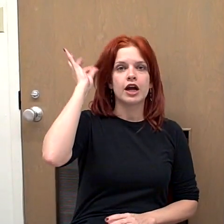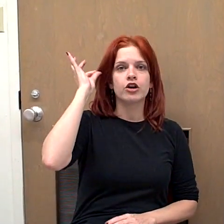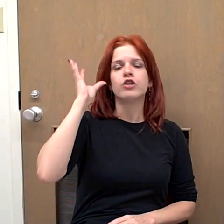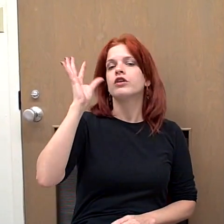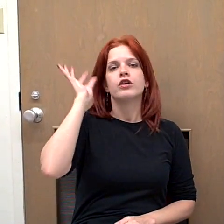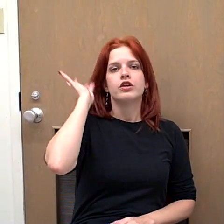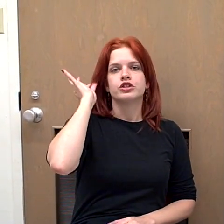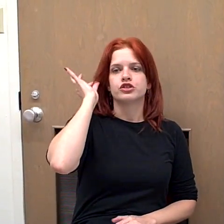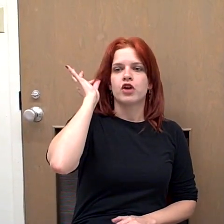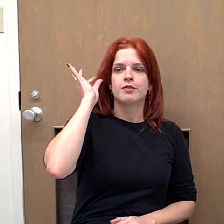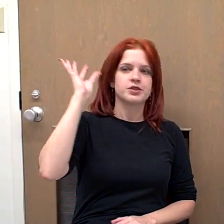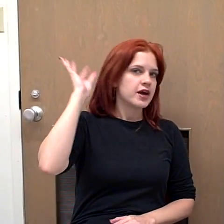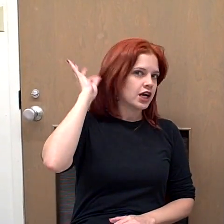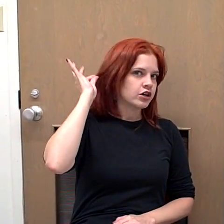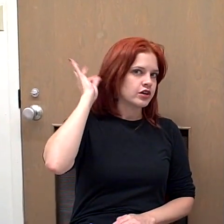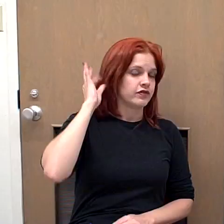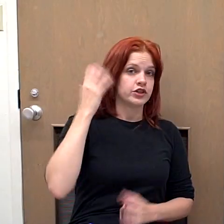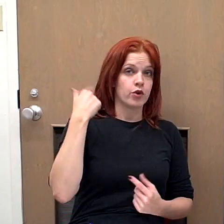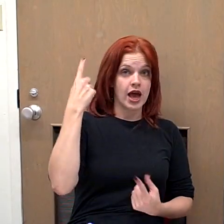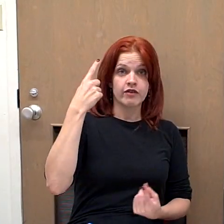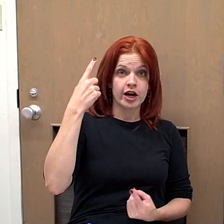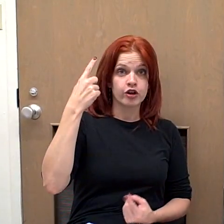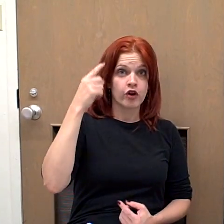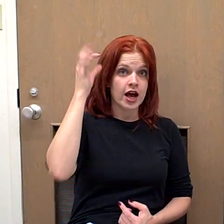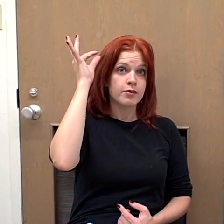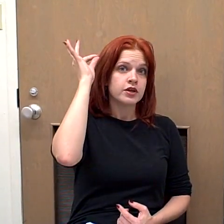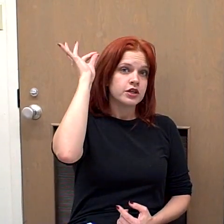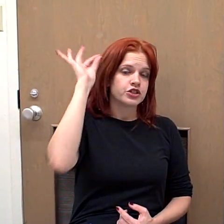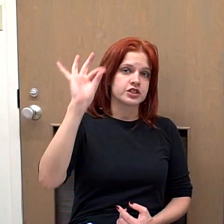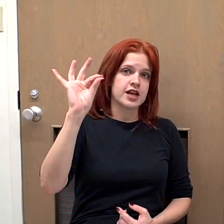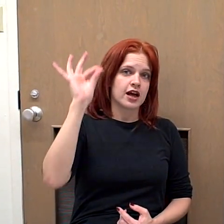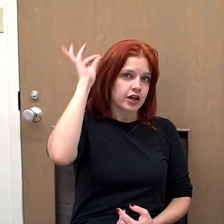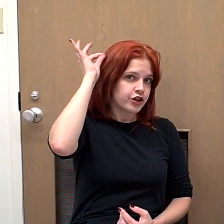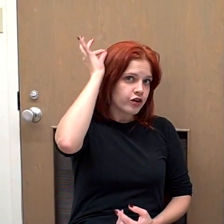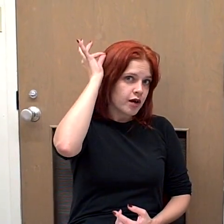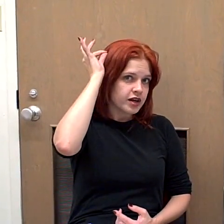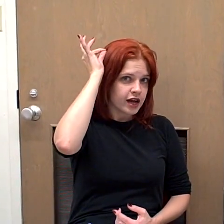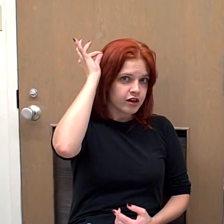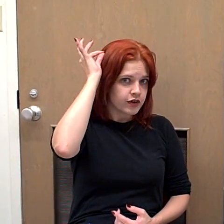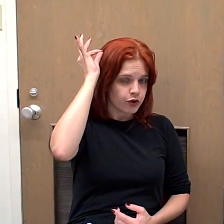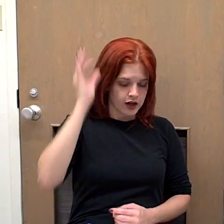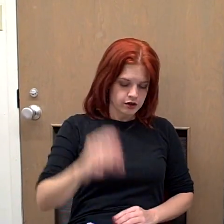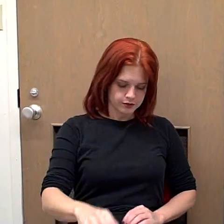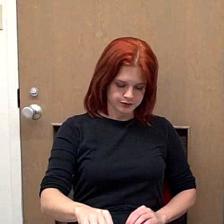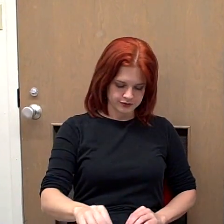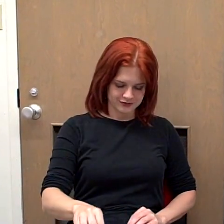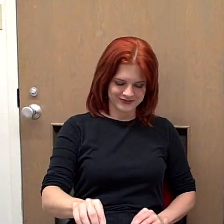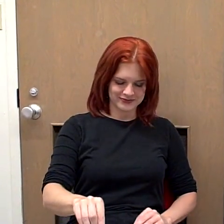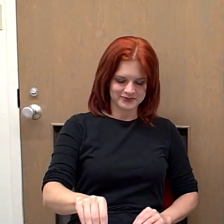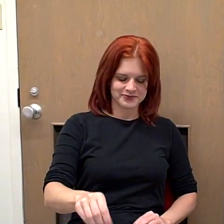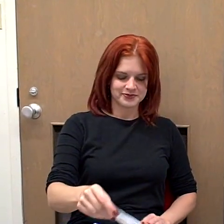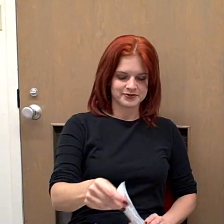Hair, just grab some hair. If you don't have hair to grab, just act like you're grabbing hair if it were there.